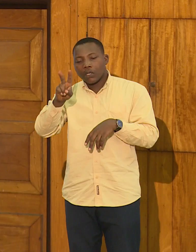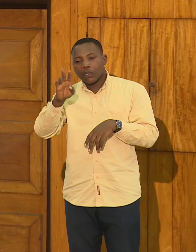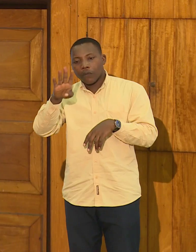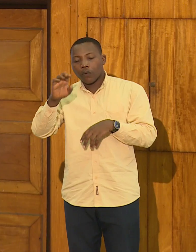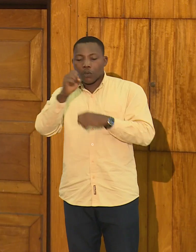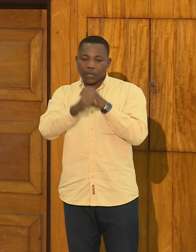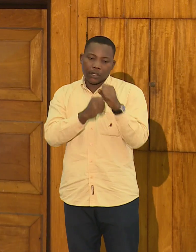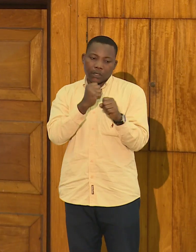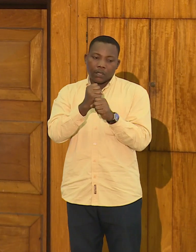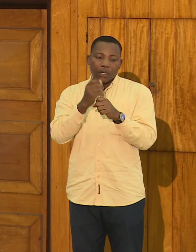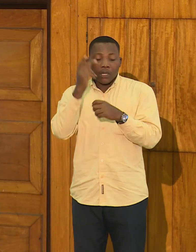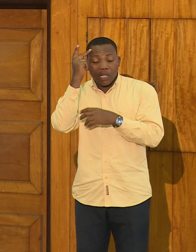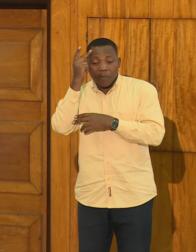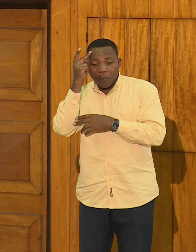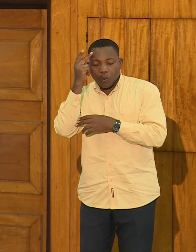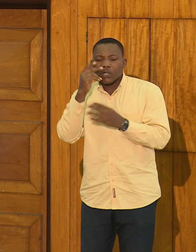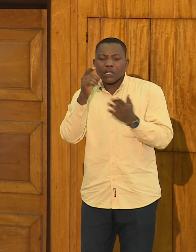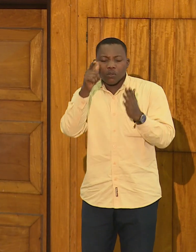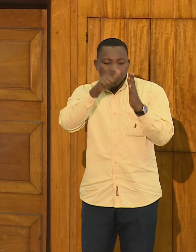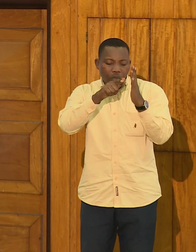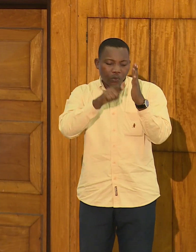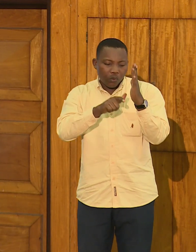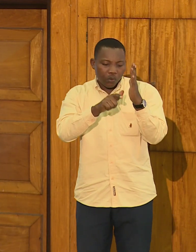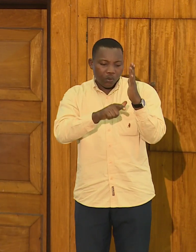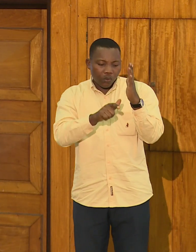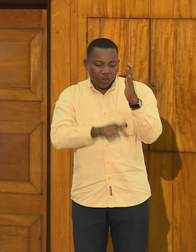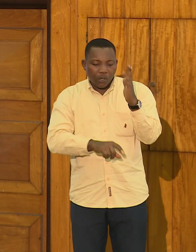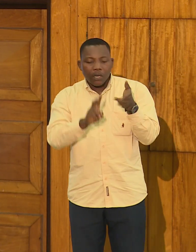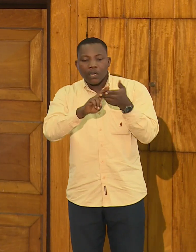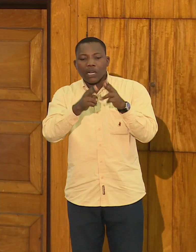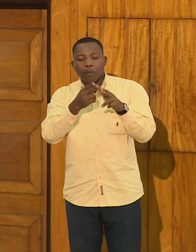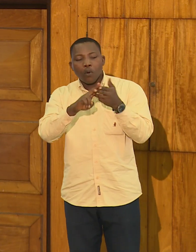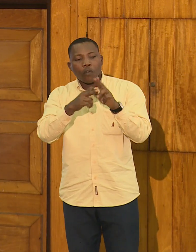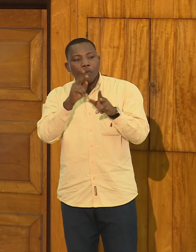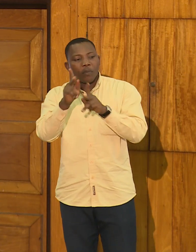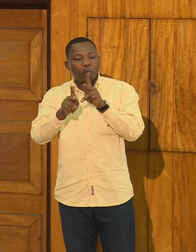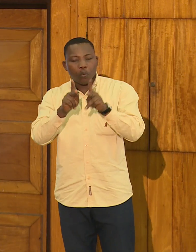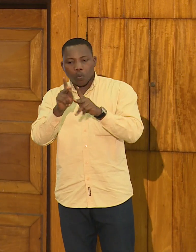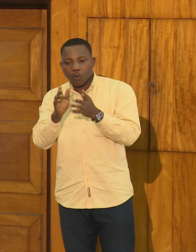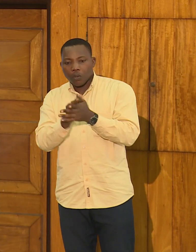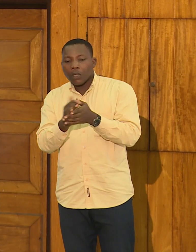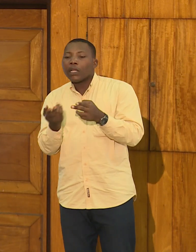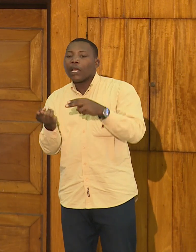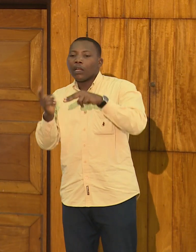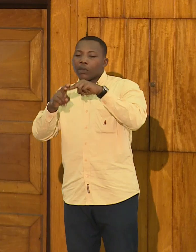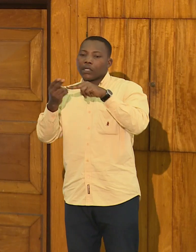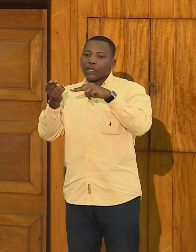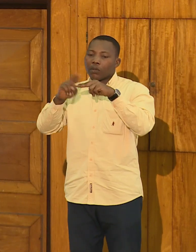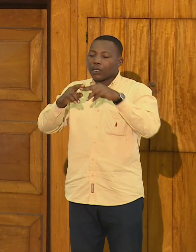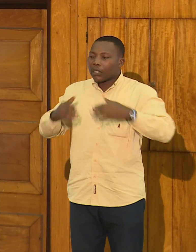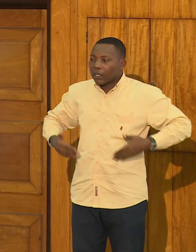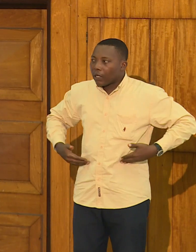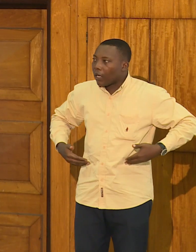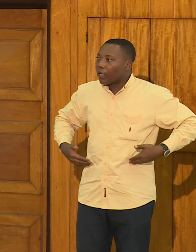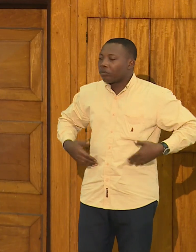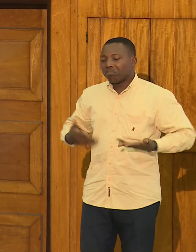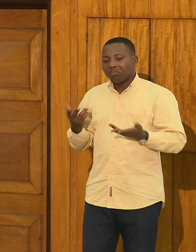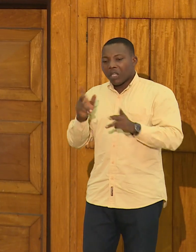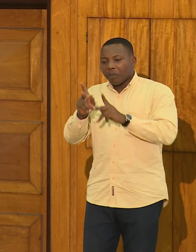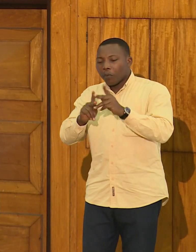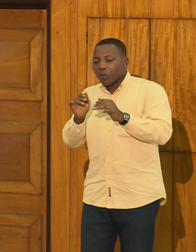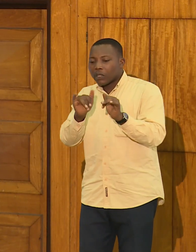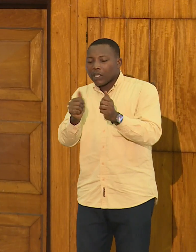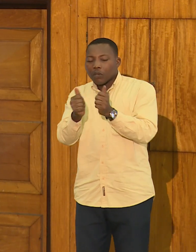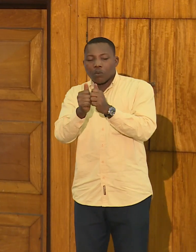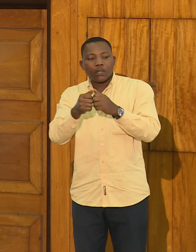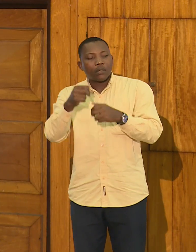reduce the number of children and young people defaulting on ART, thereby increasing the number of young children and young people living with HIV